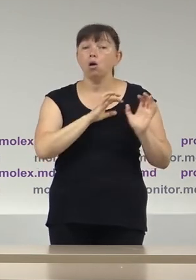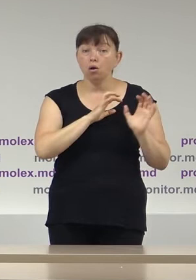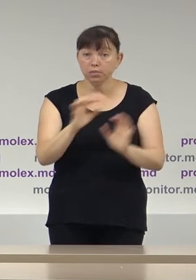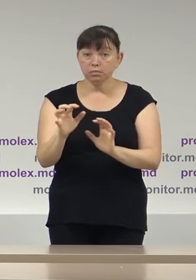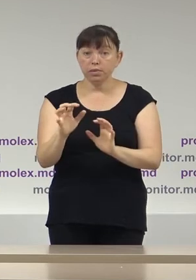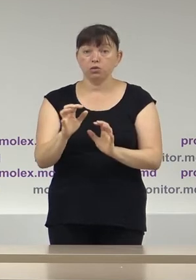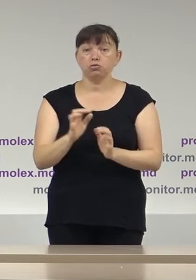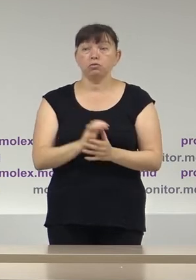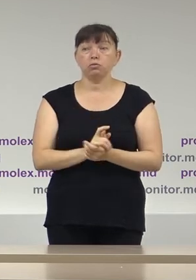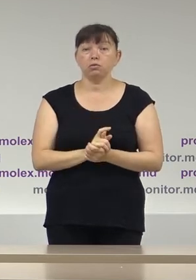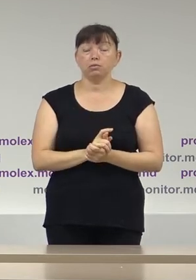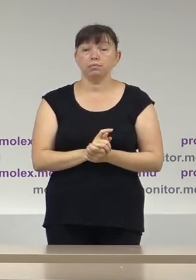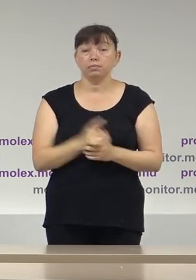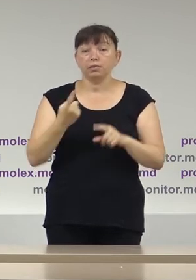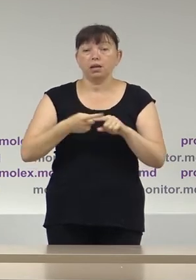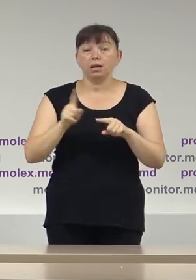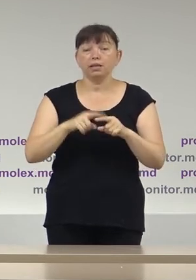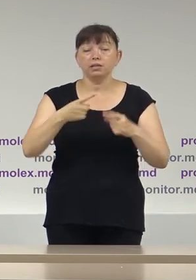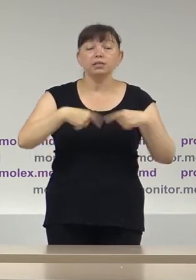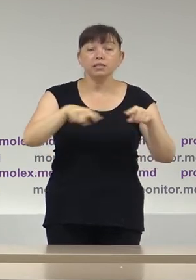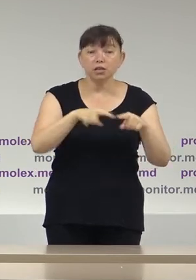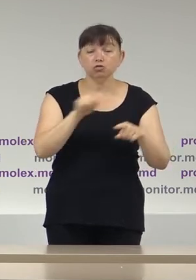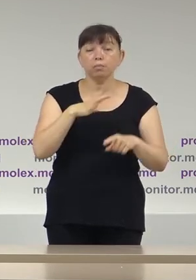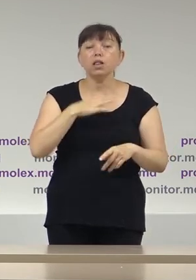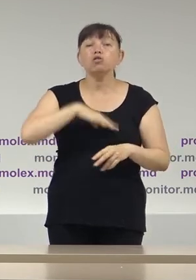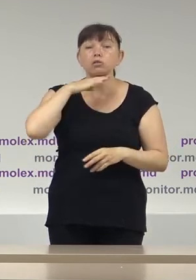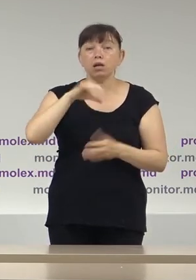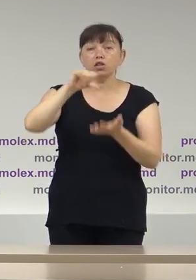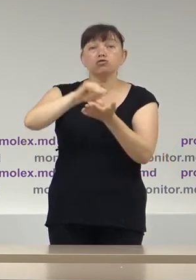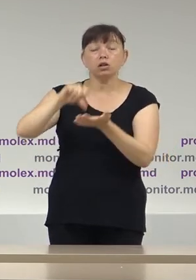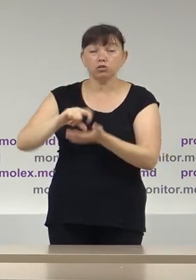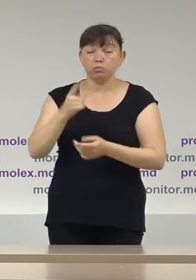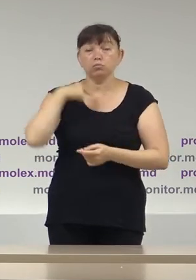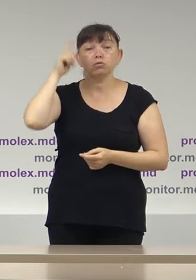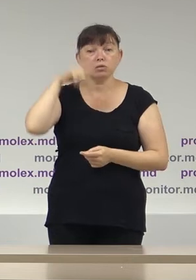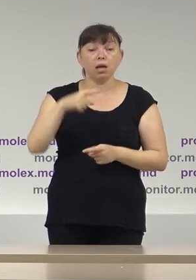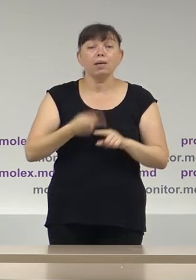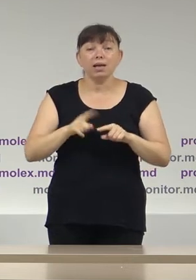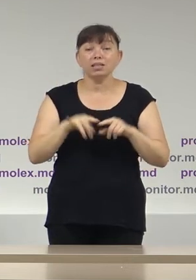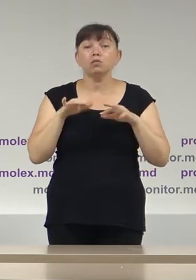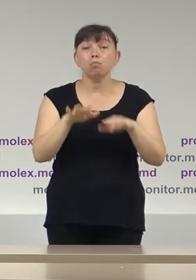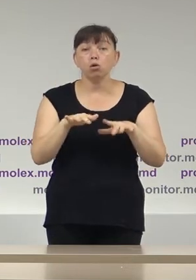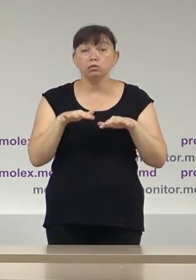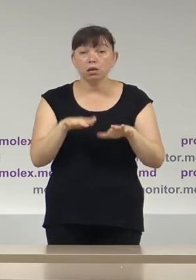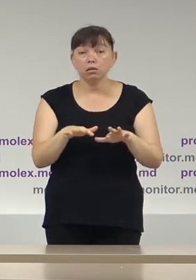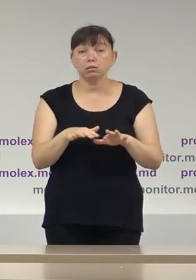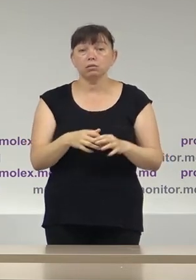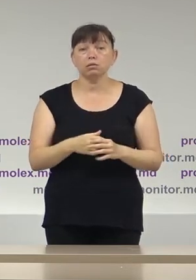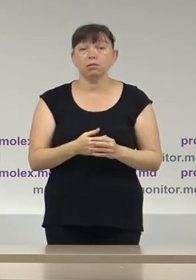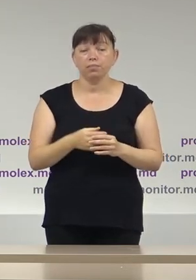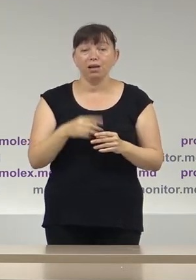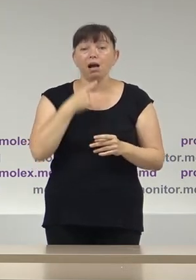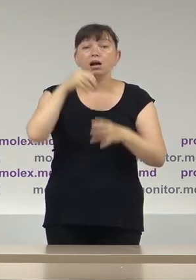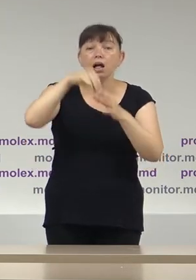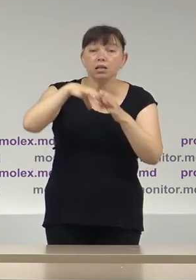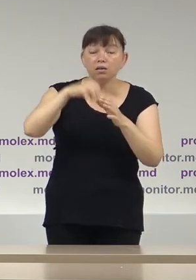the register of electoral officials, and we urge the Electoral Commission to make sure that these